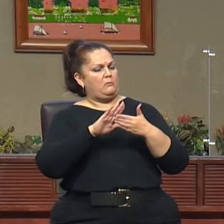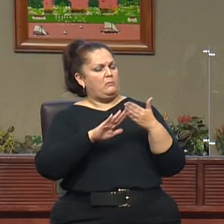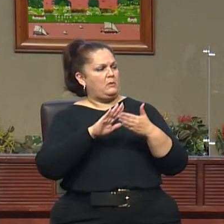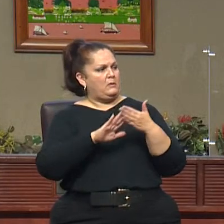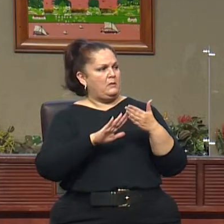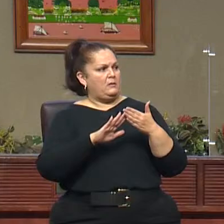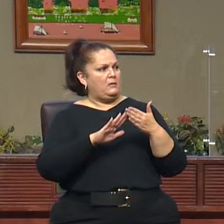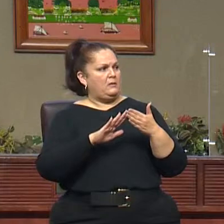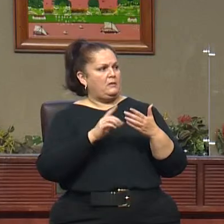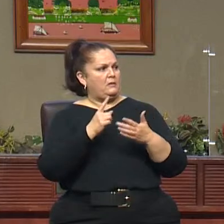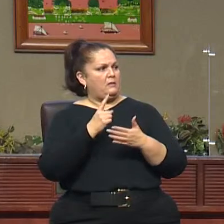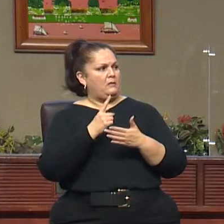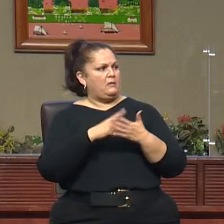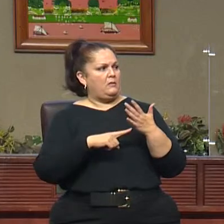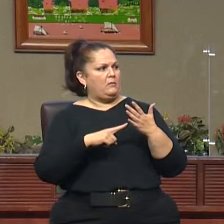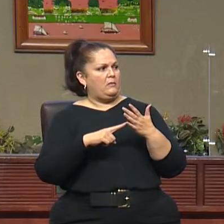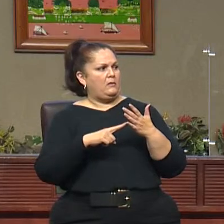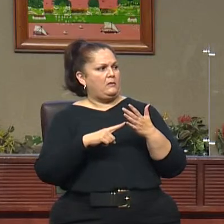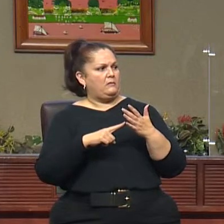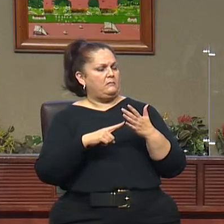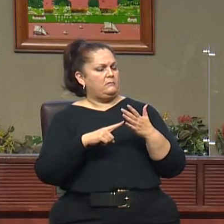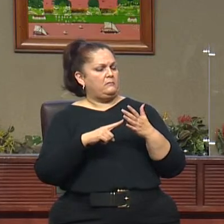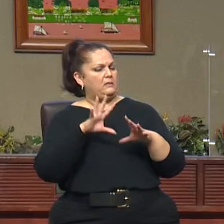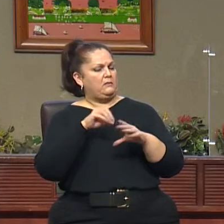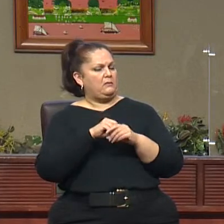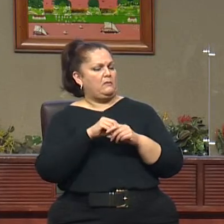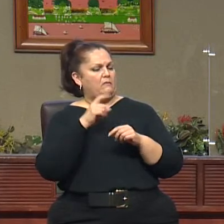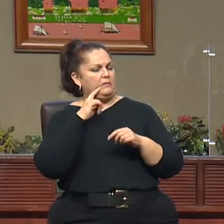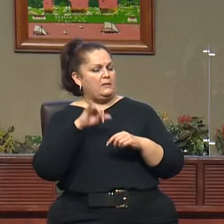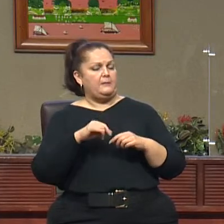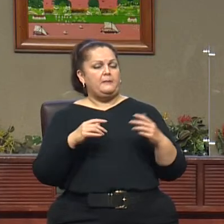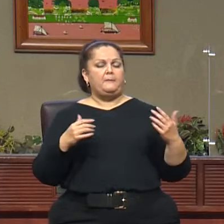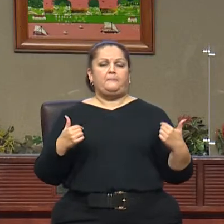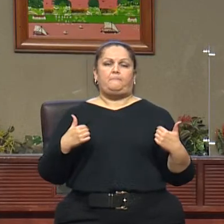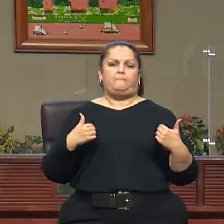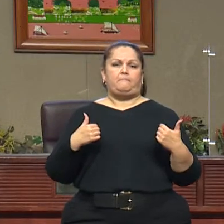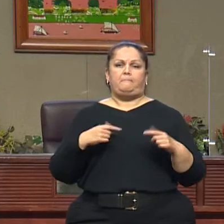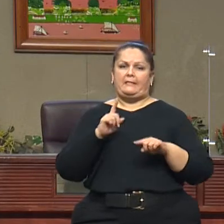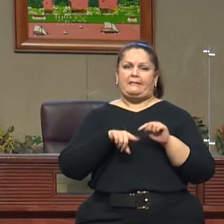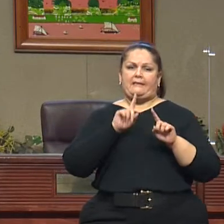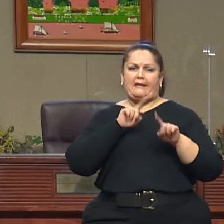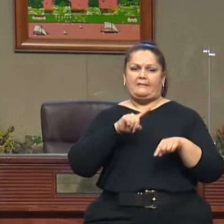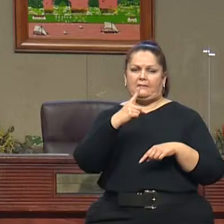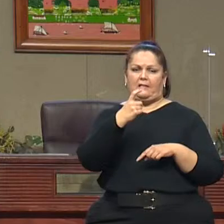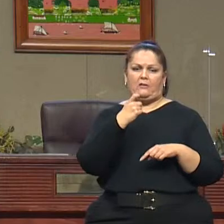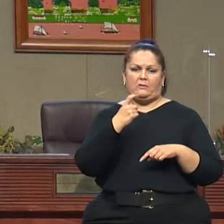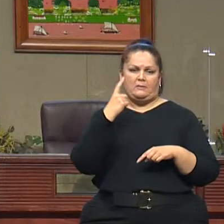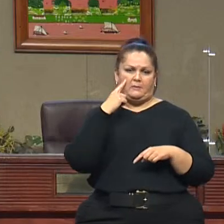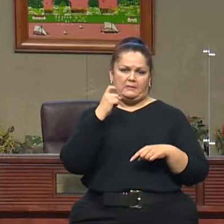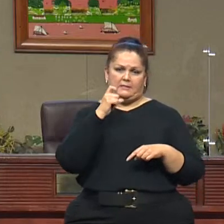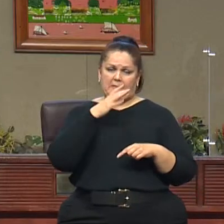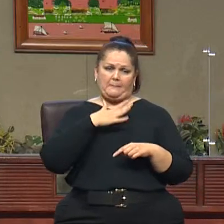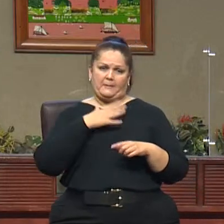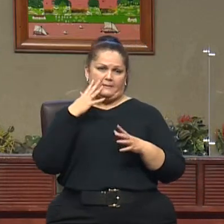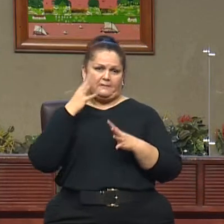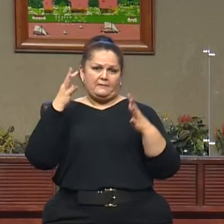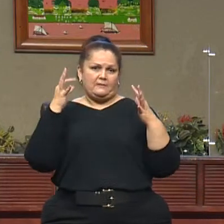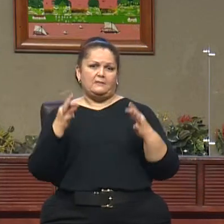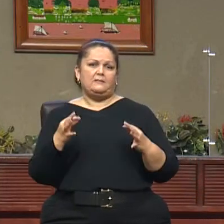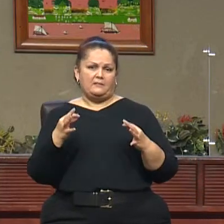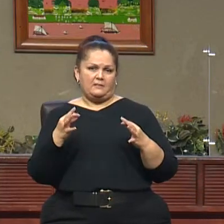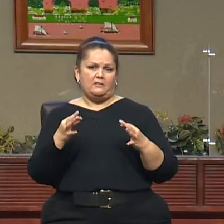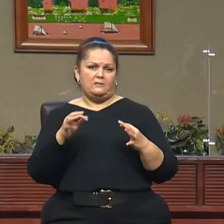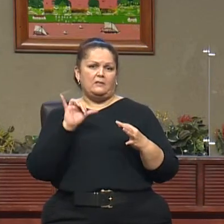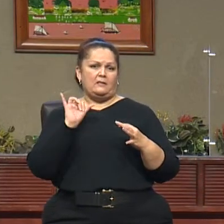what factors would encourage moving in that direction? I can't answer that question because it will not be my decision. That's